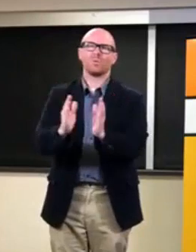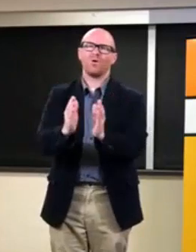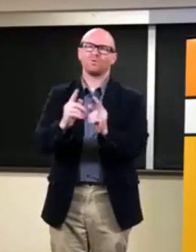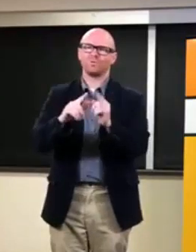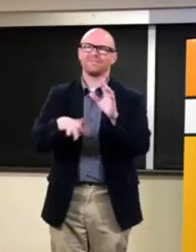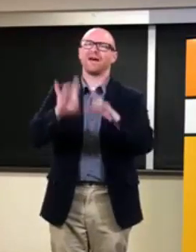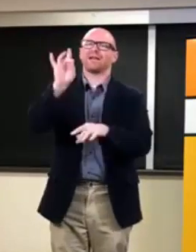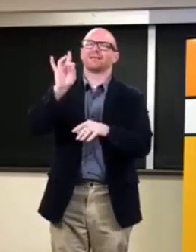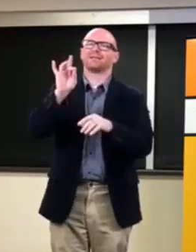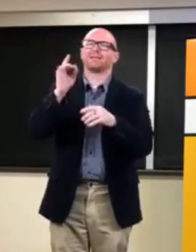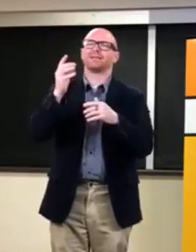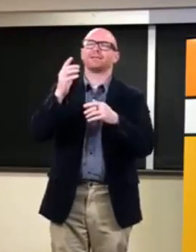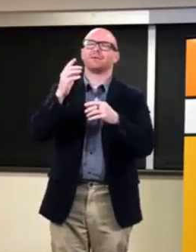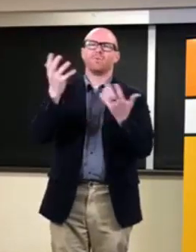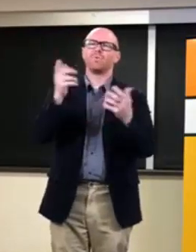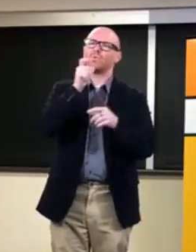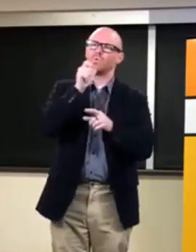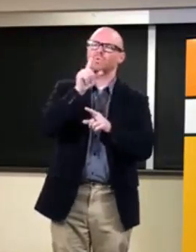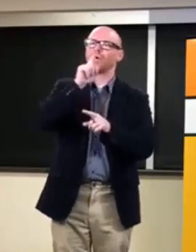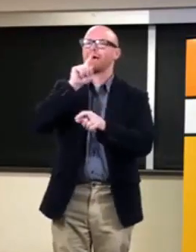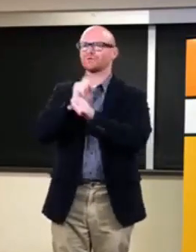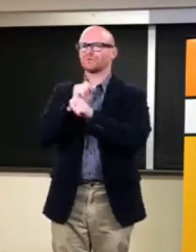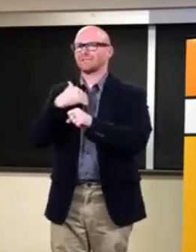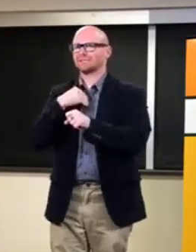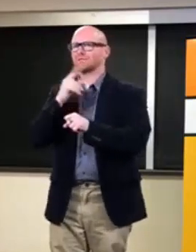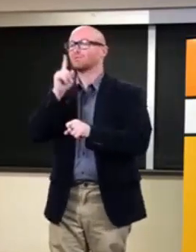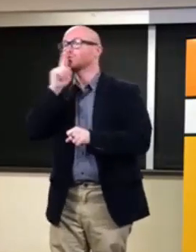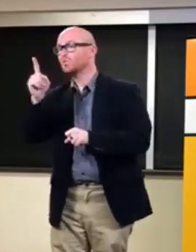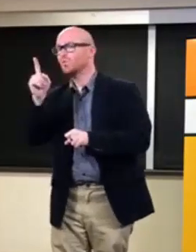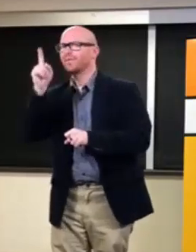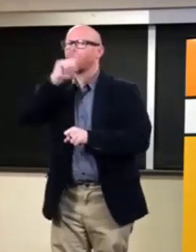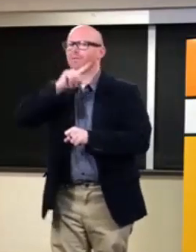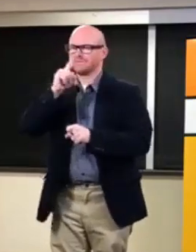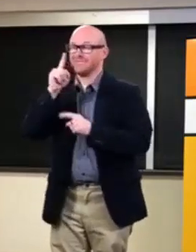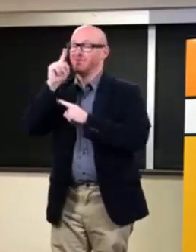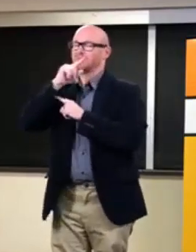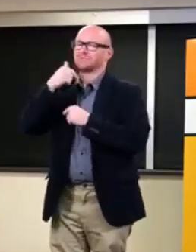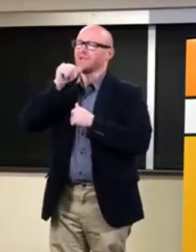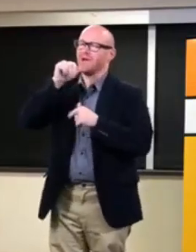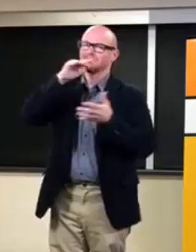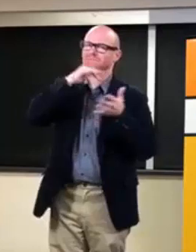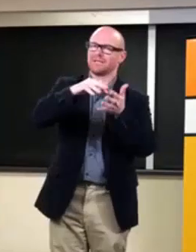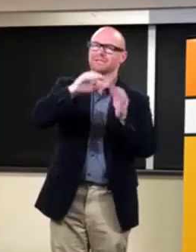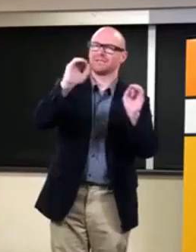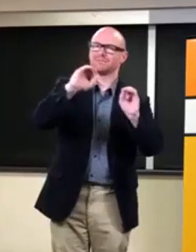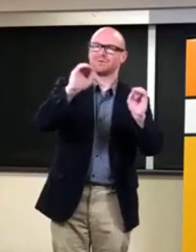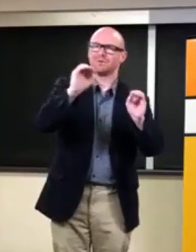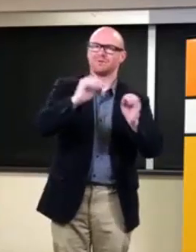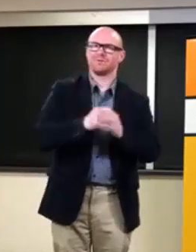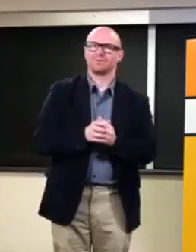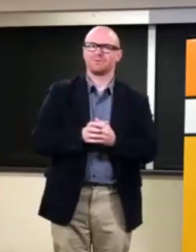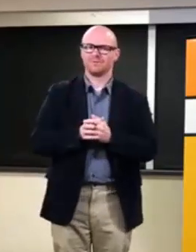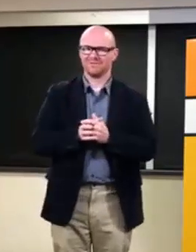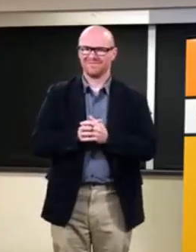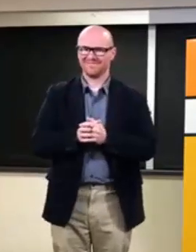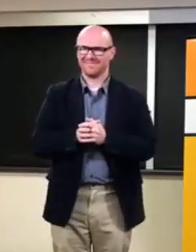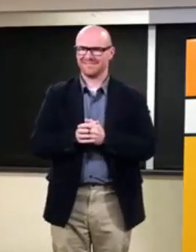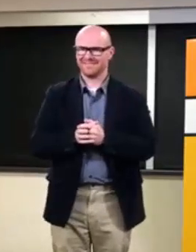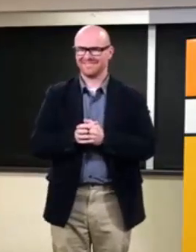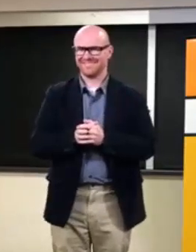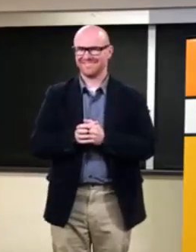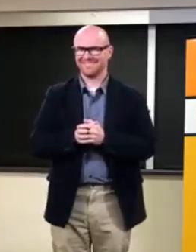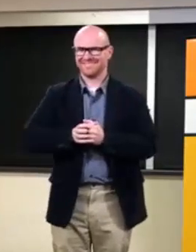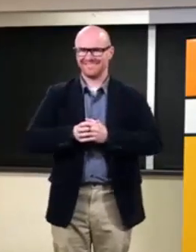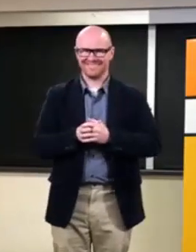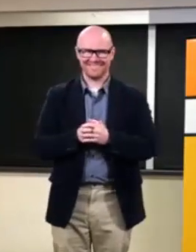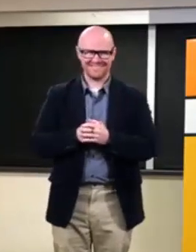who has contracted the disease to really get those specific numbers about the lab test. Okay, go ahead, Jenny. I'm sorry, I also have a follow-up, Dr. Dunn, to my